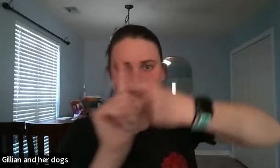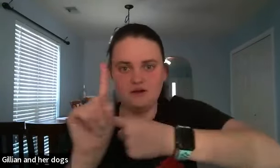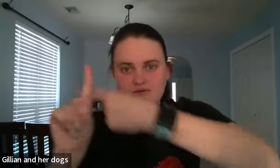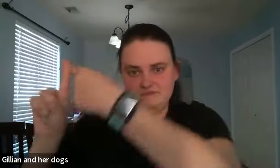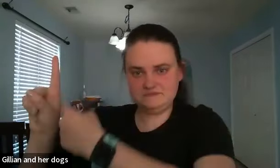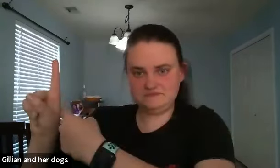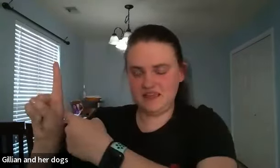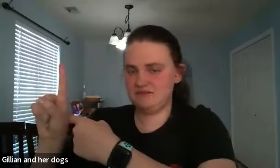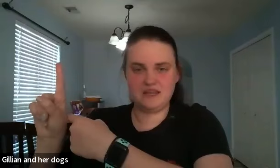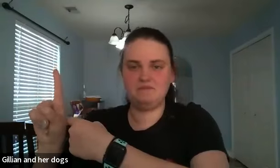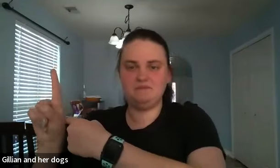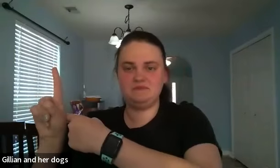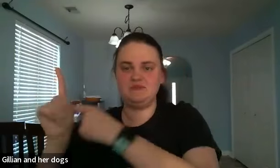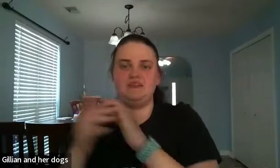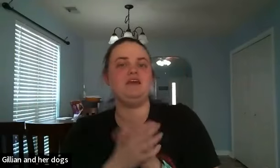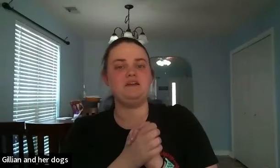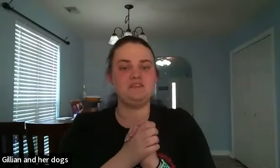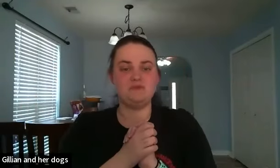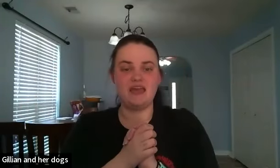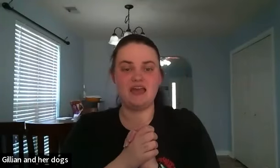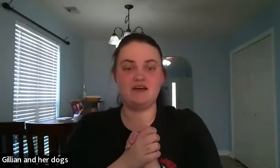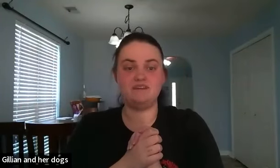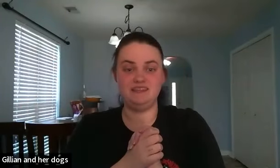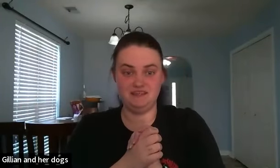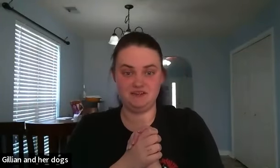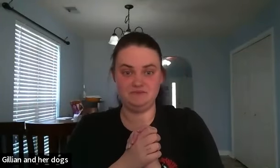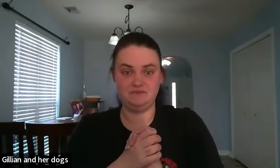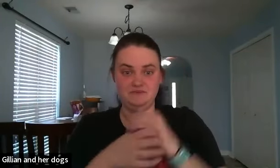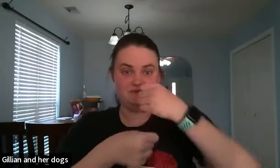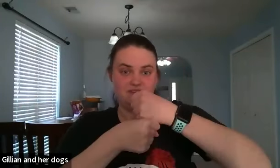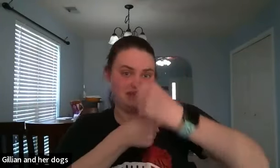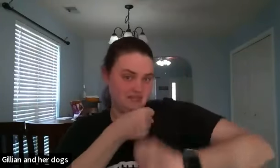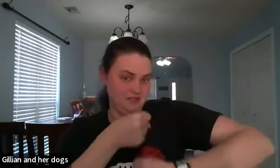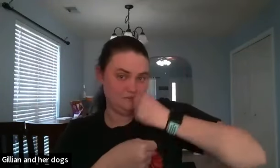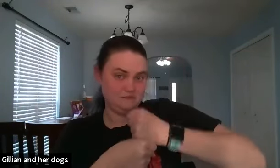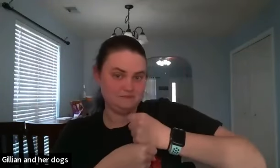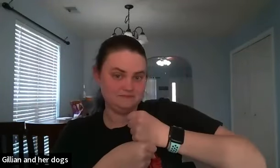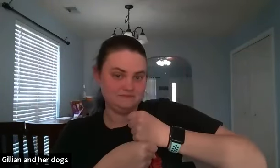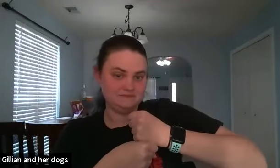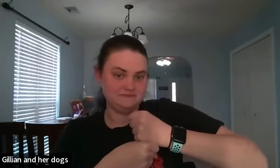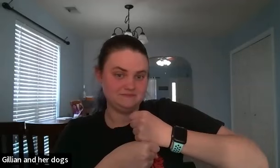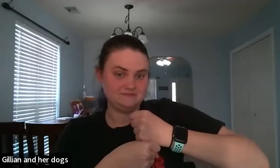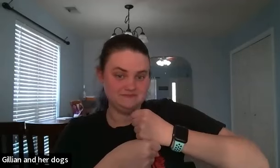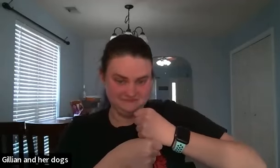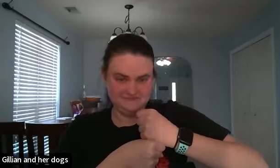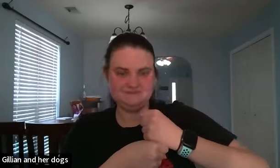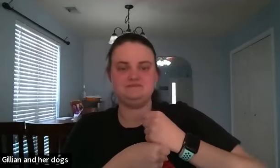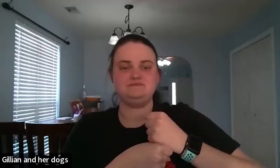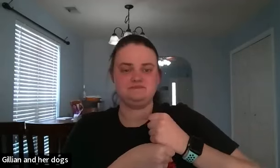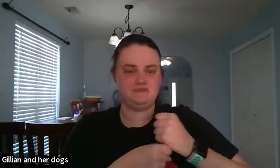show every time. All right. Then we have year. Year. Mm-hmm.